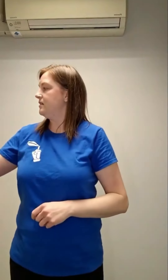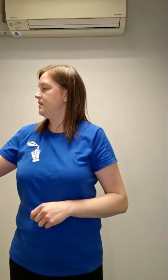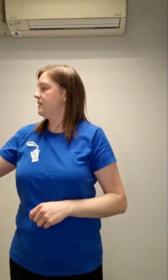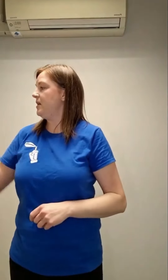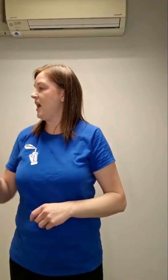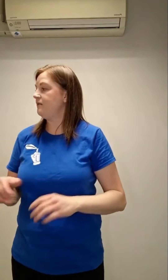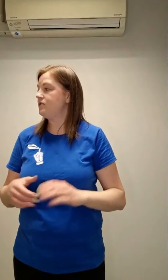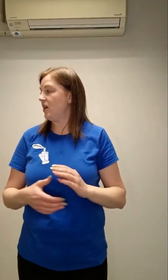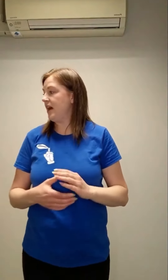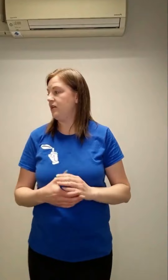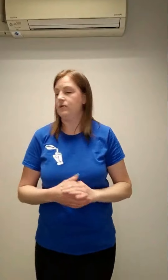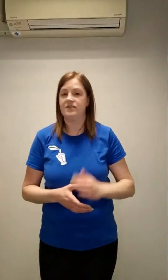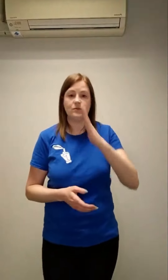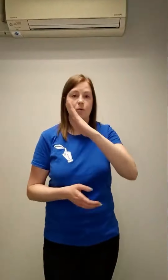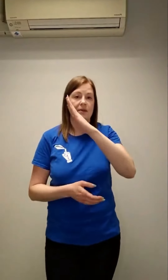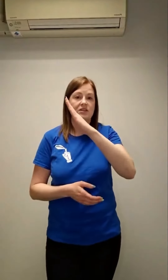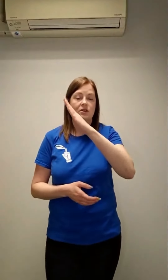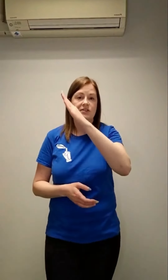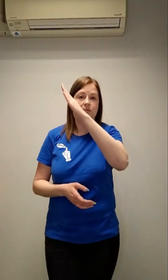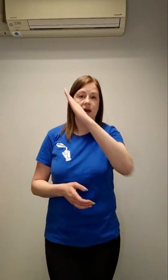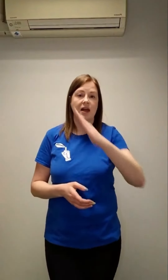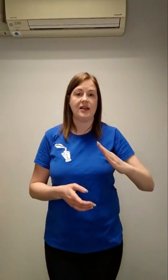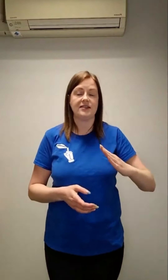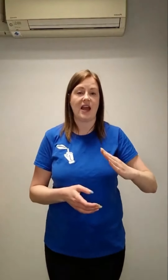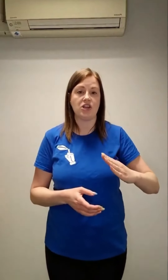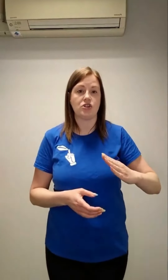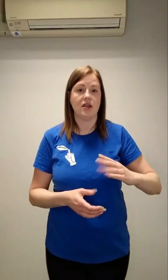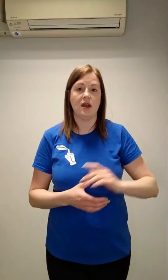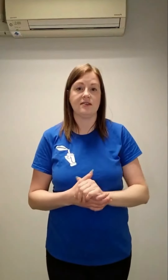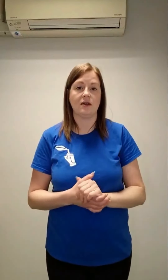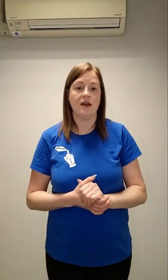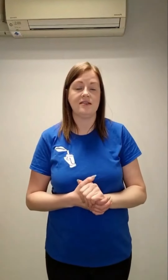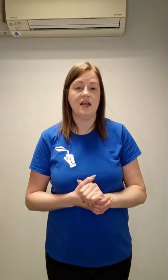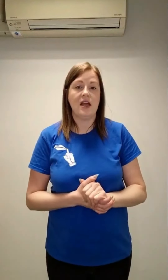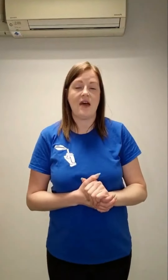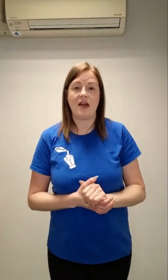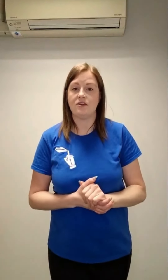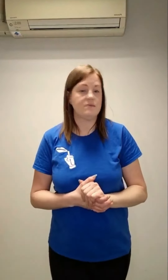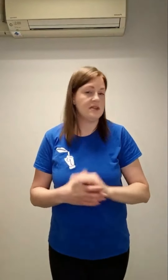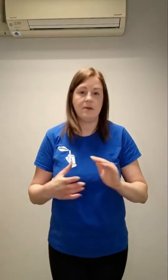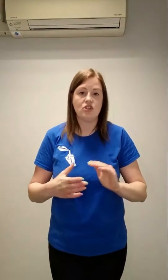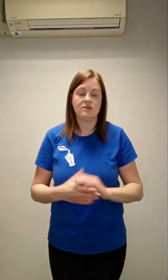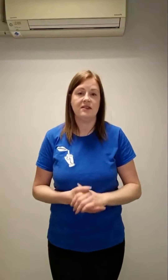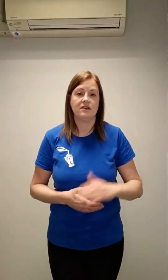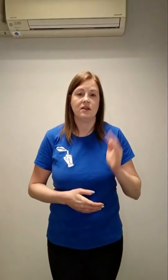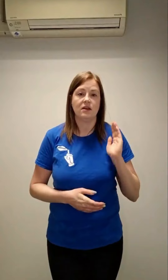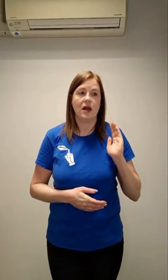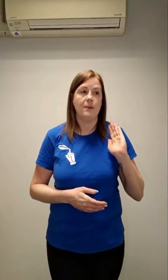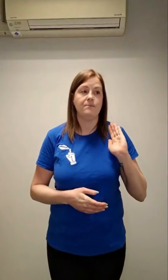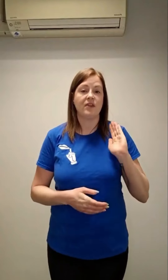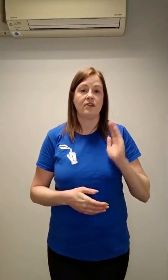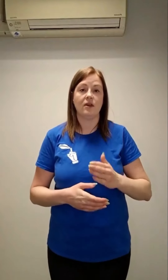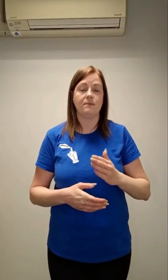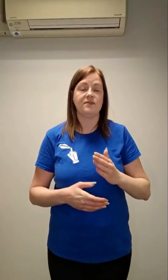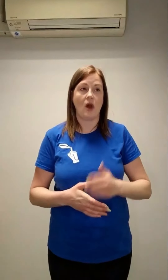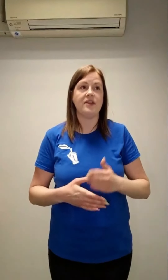Then we have diagonals. This will be denoted by a slash in our signs, and that simply just means that the sign is